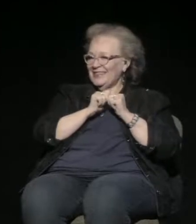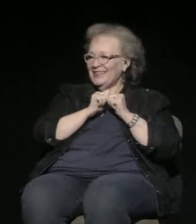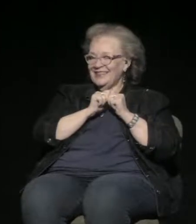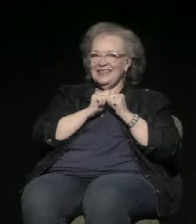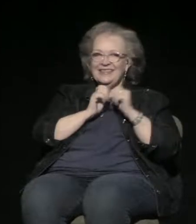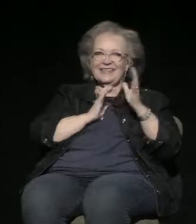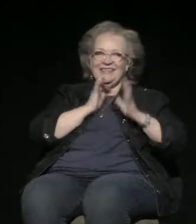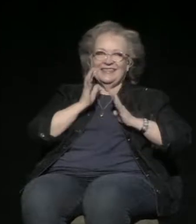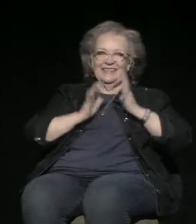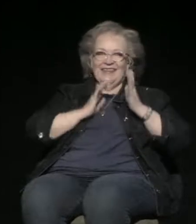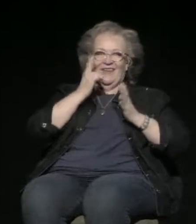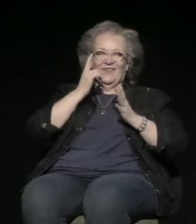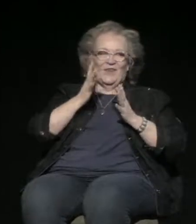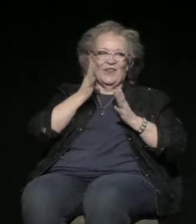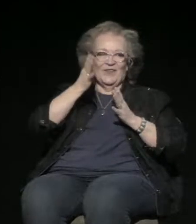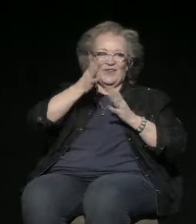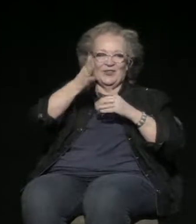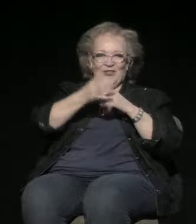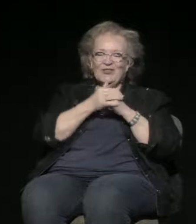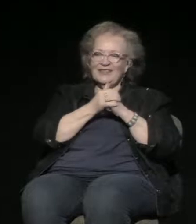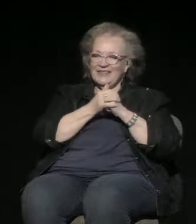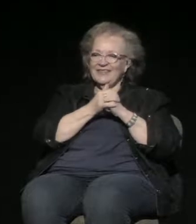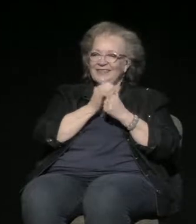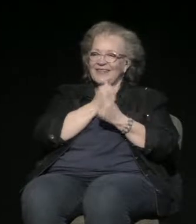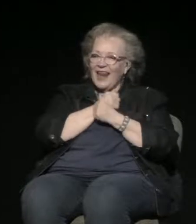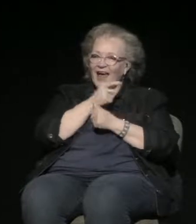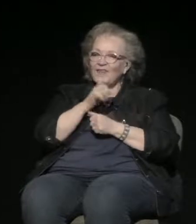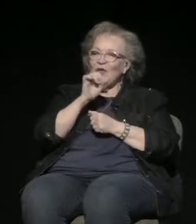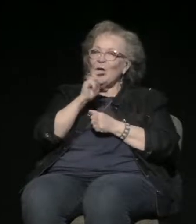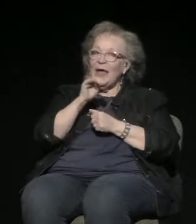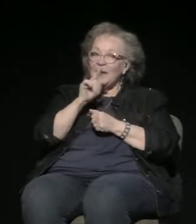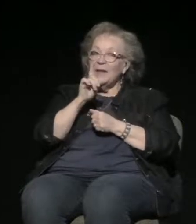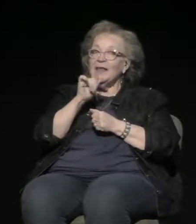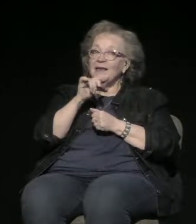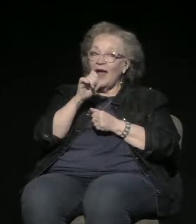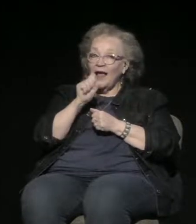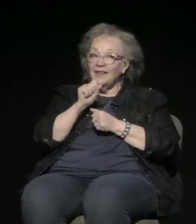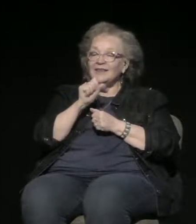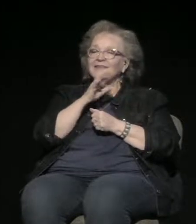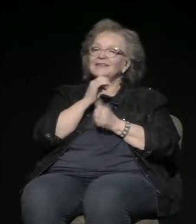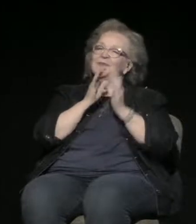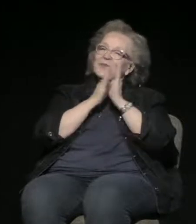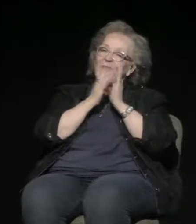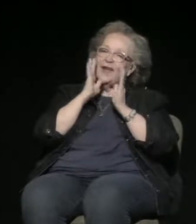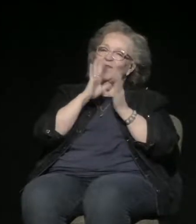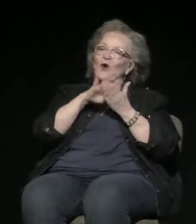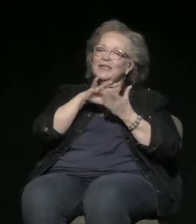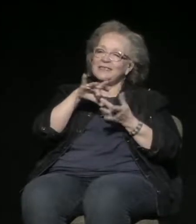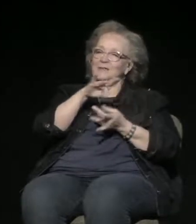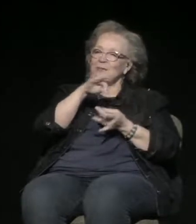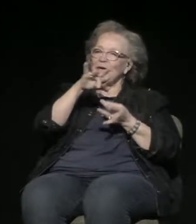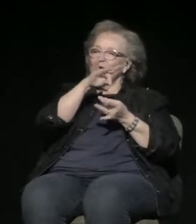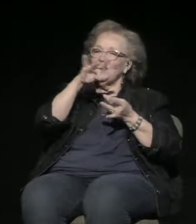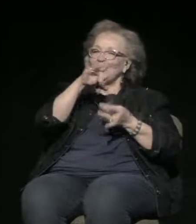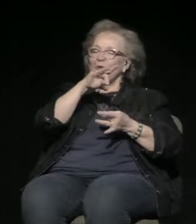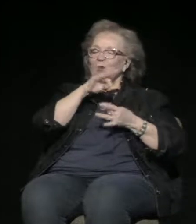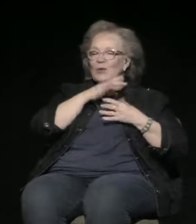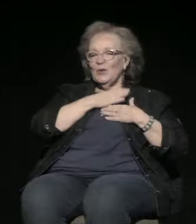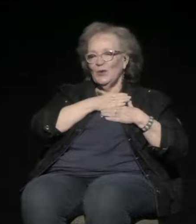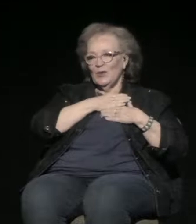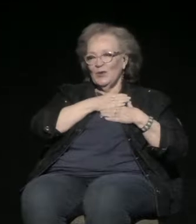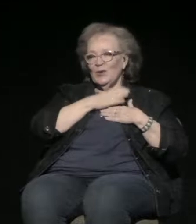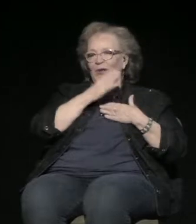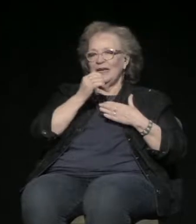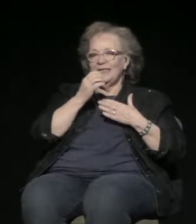future for this family We love you Emmett Douglas And continue to pray for your spiritual attributes Of humility,